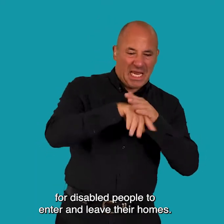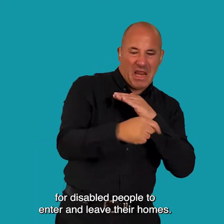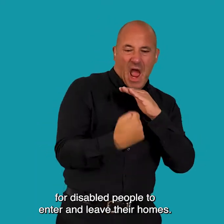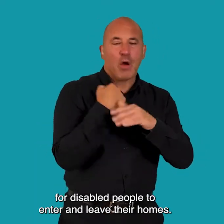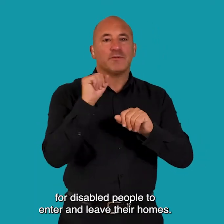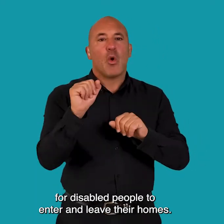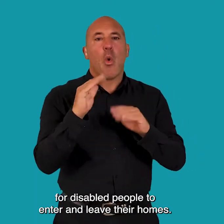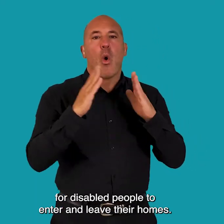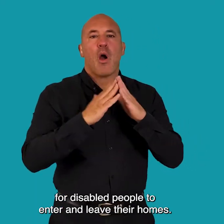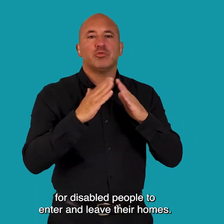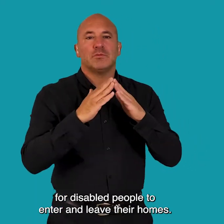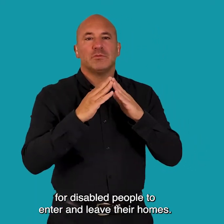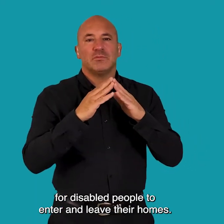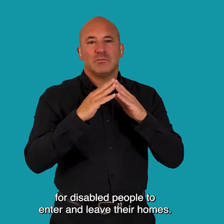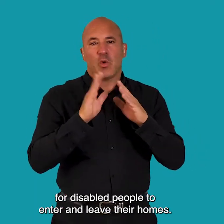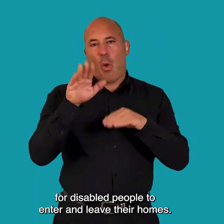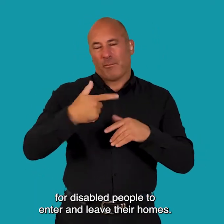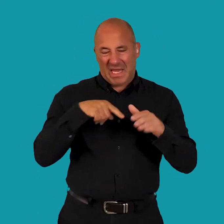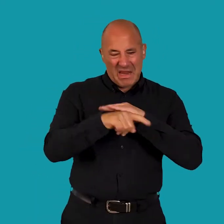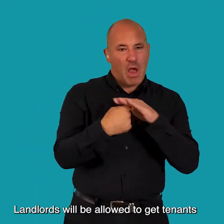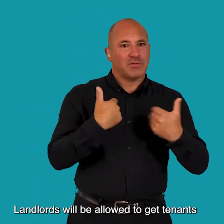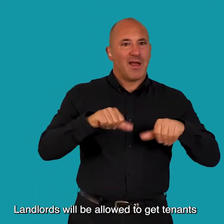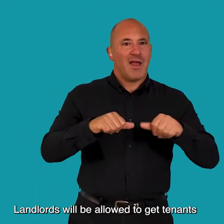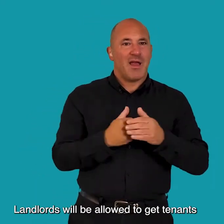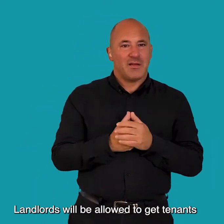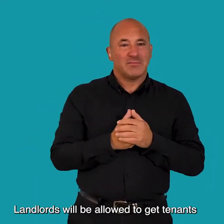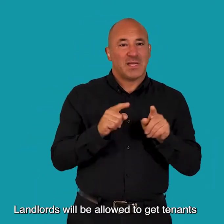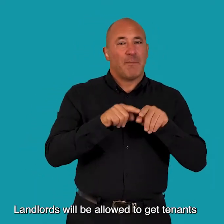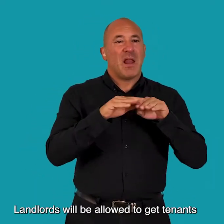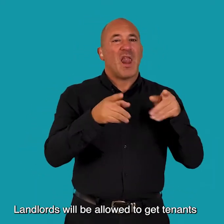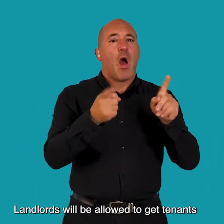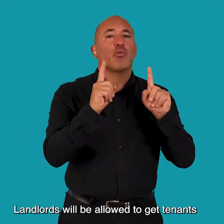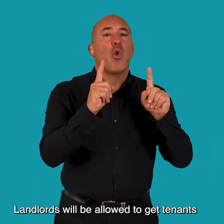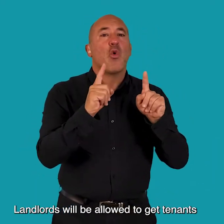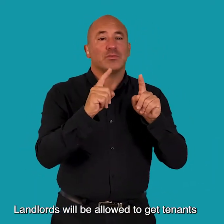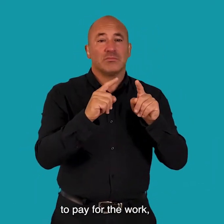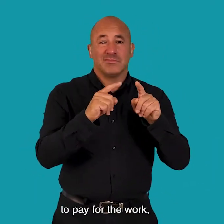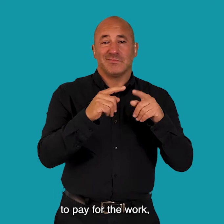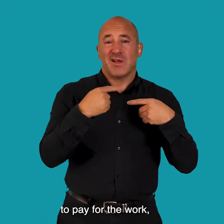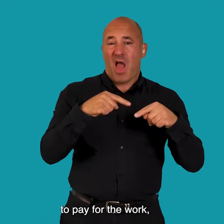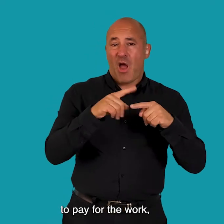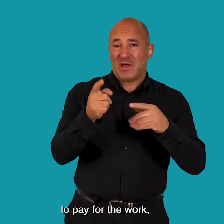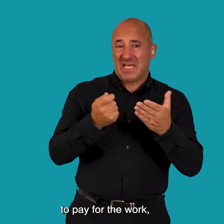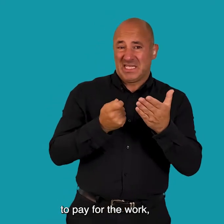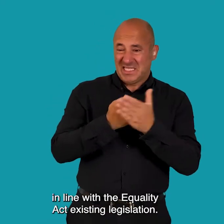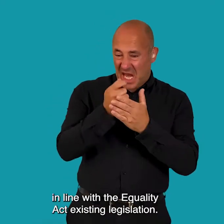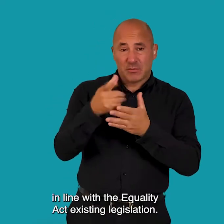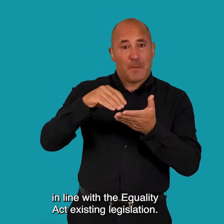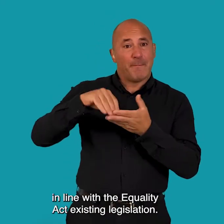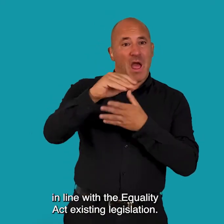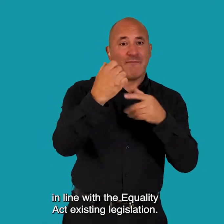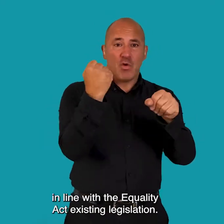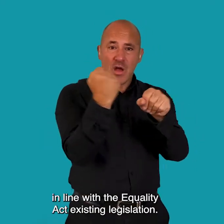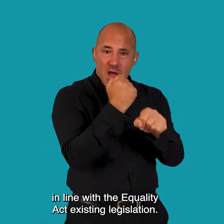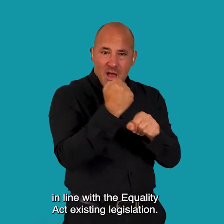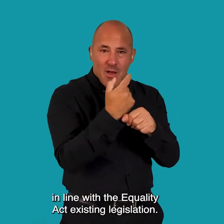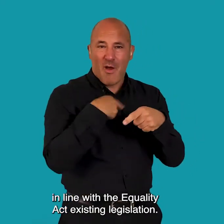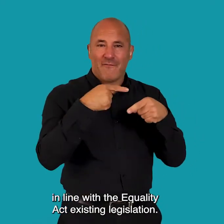people to enter and leave their homes. Landlords will be allowed to get tenants to pay for the work in line with the Equality Act